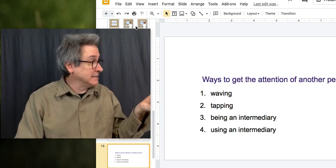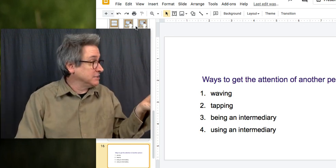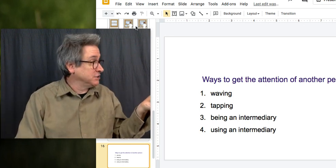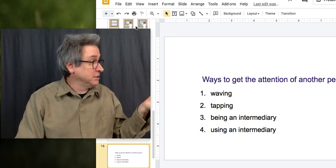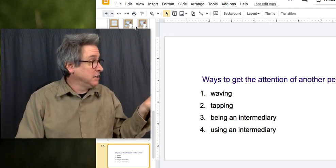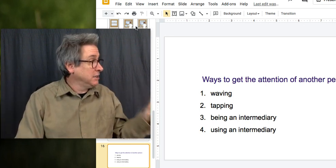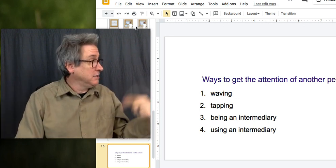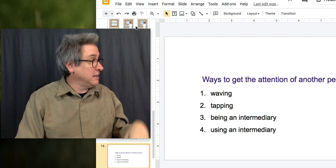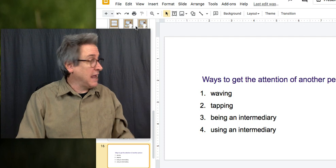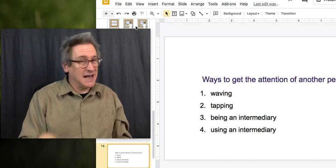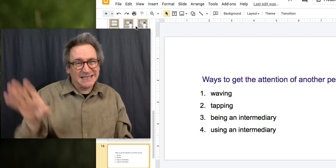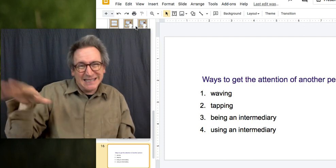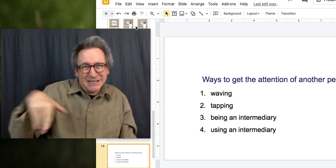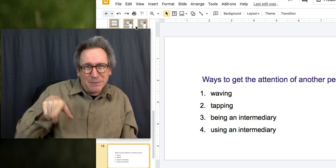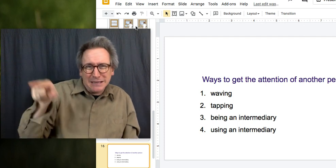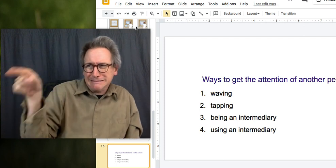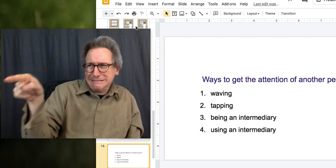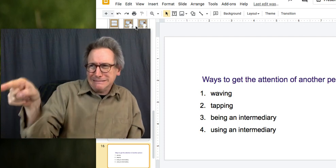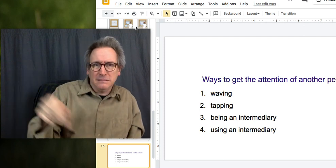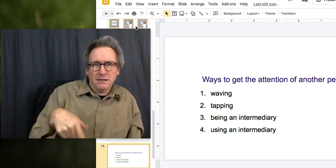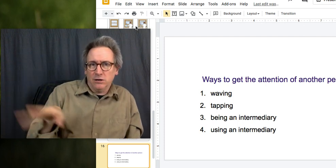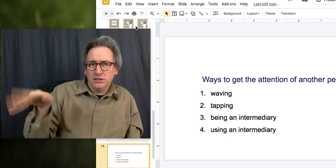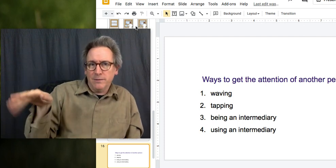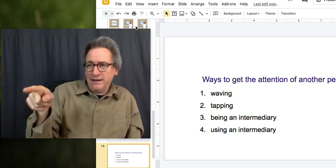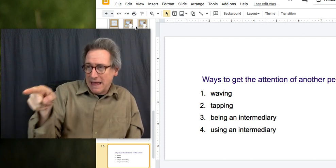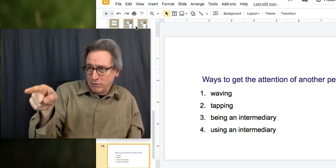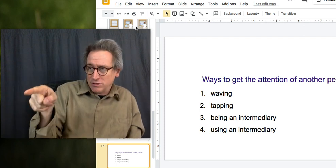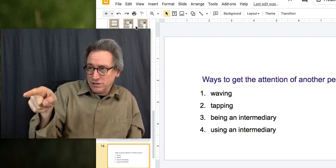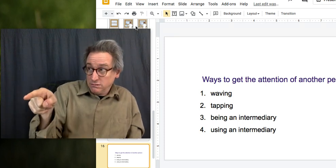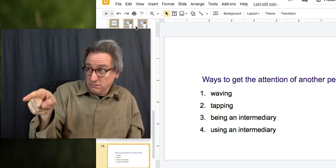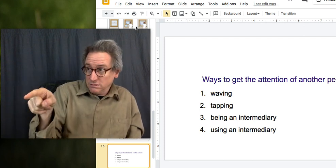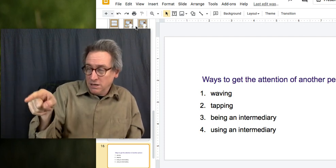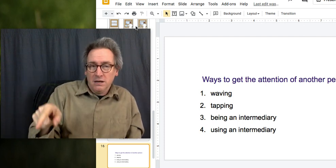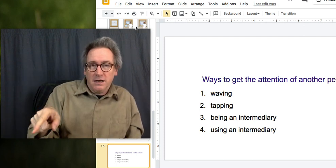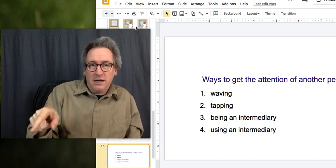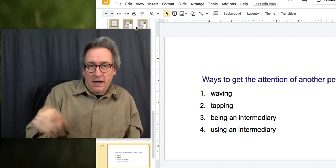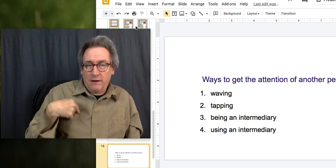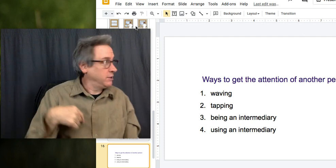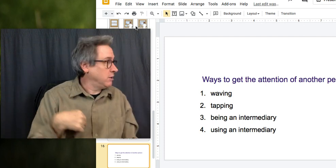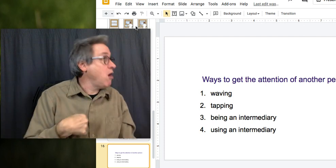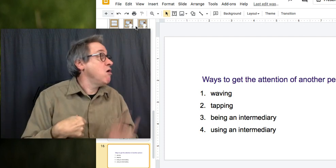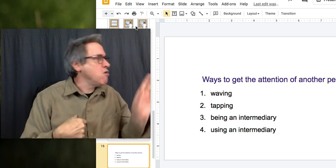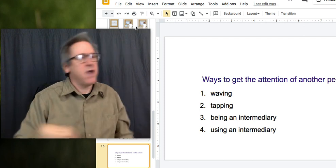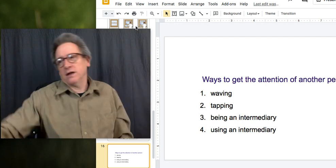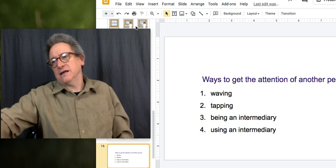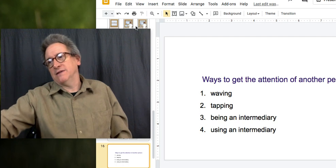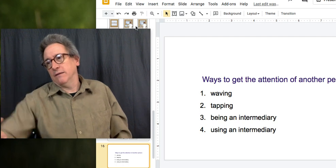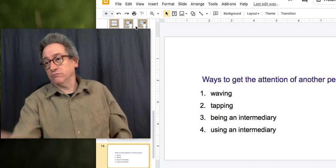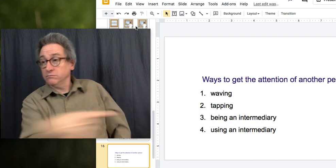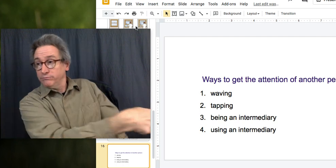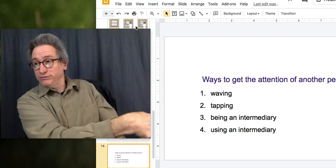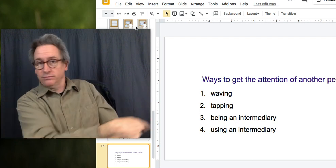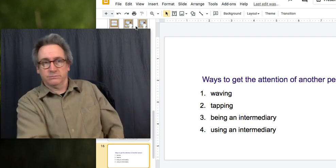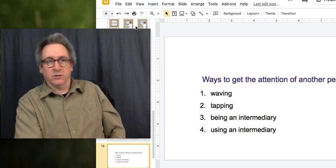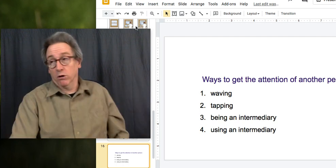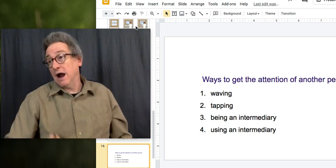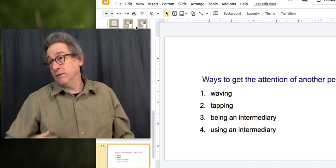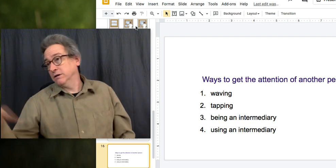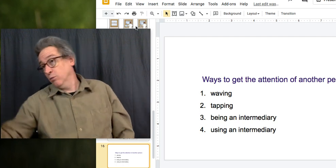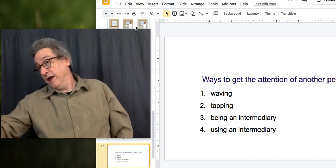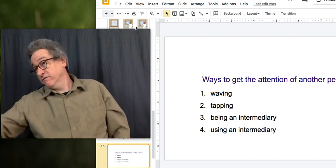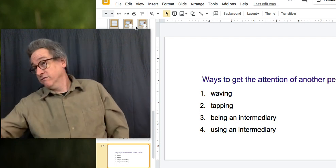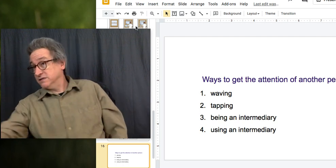my attention, then they ask, do you mind that person? And I would go, oh yeah, tap, tap. Or